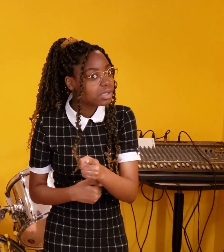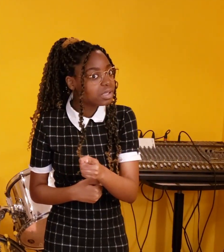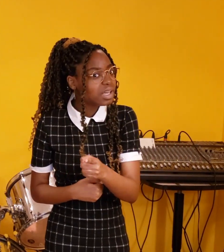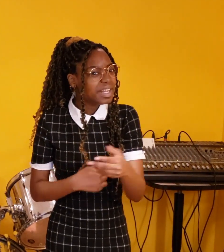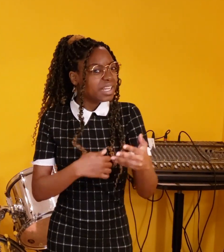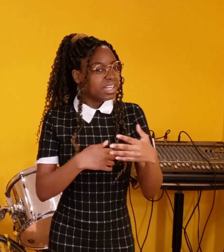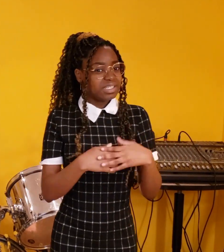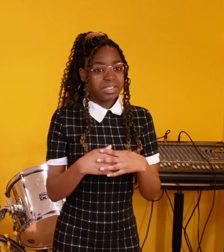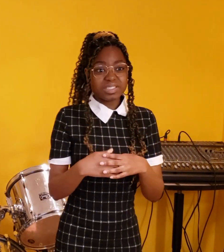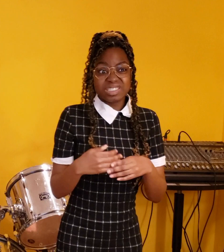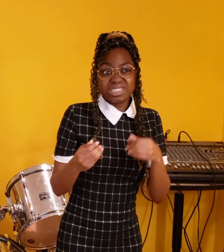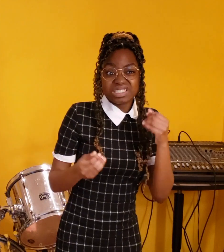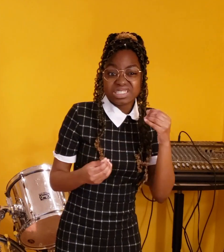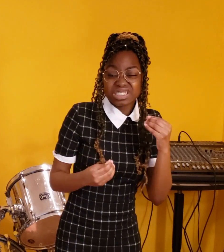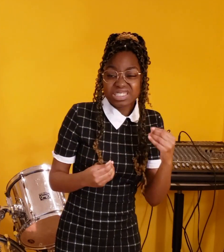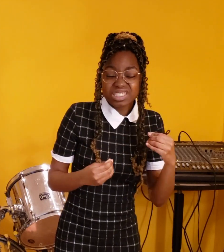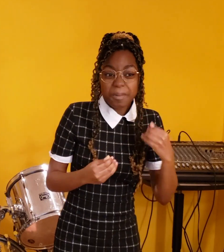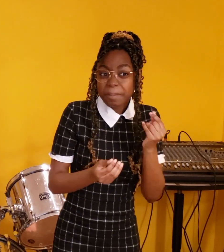If there's heaven, there's hell, right?